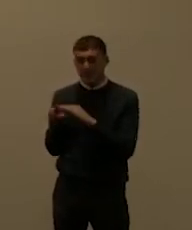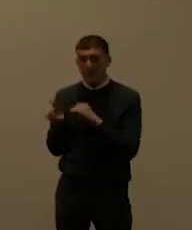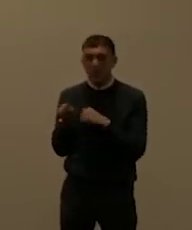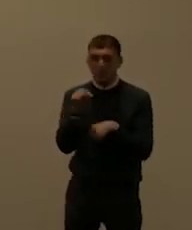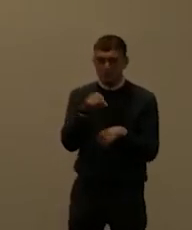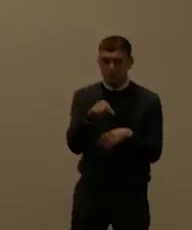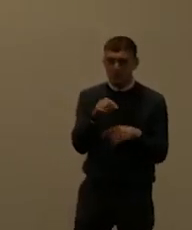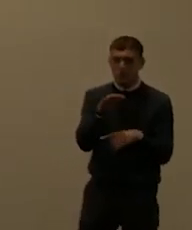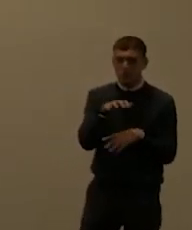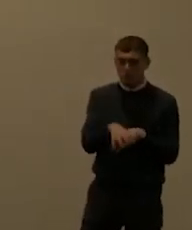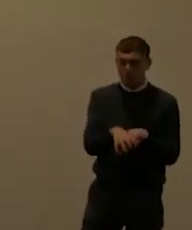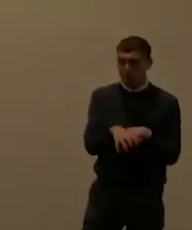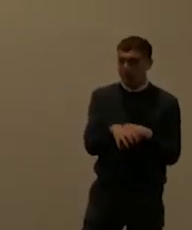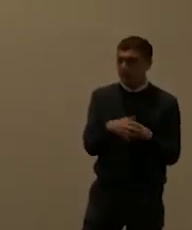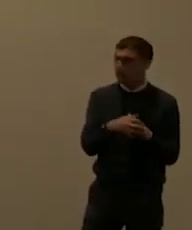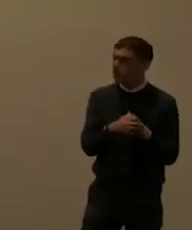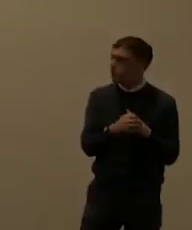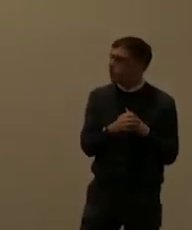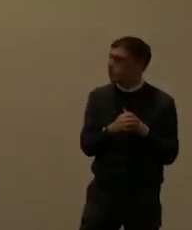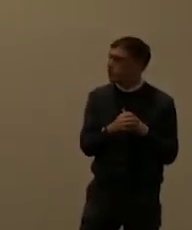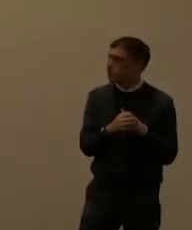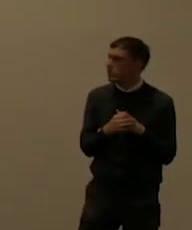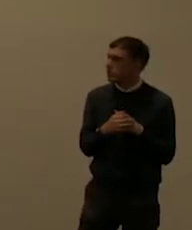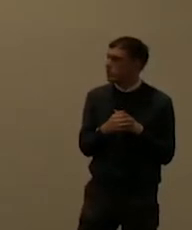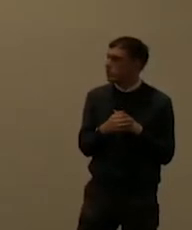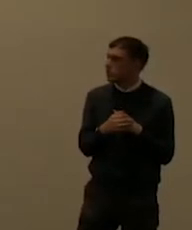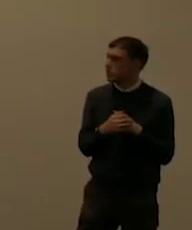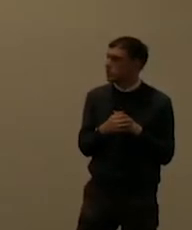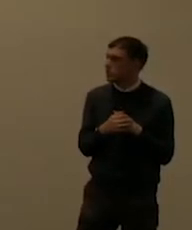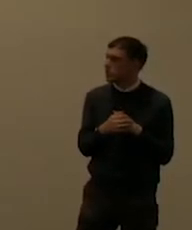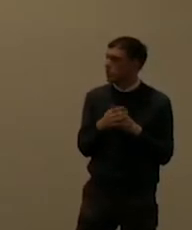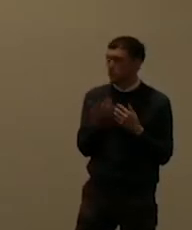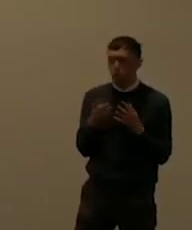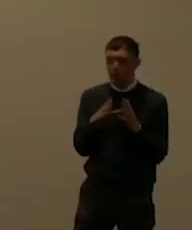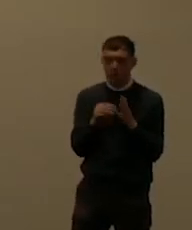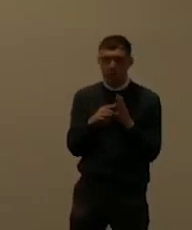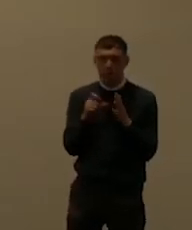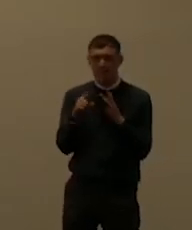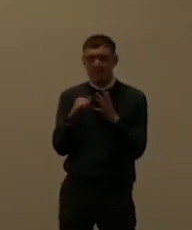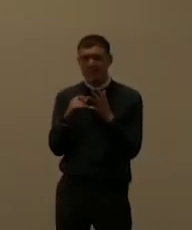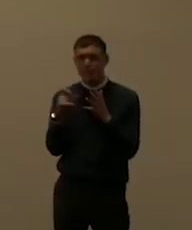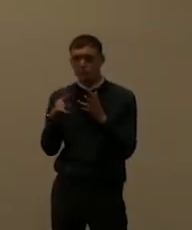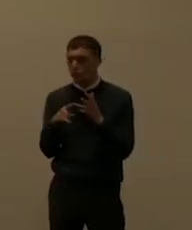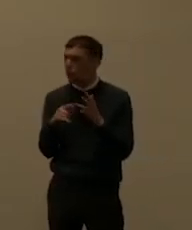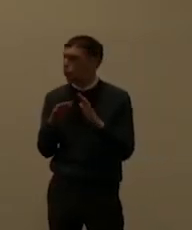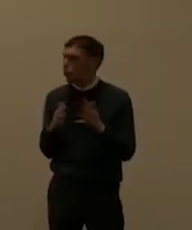you configure, when you have partner integration, for example, Cisco,